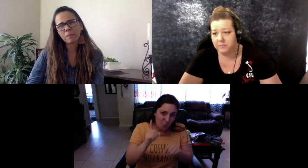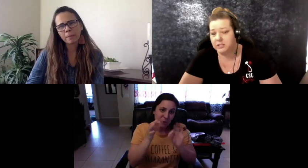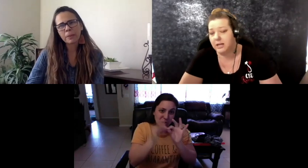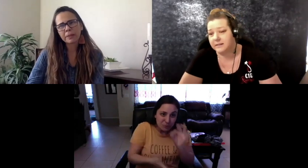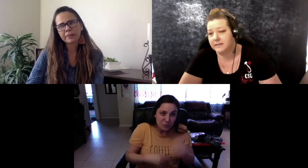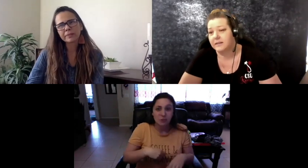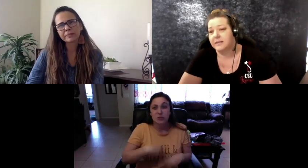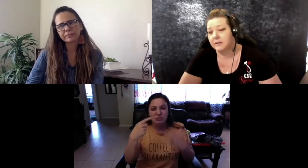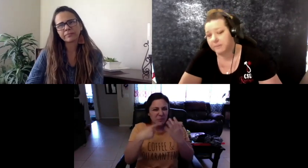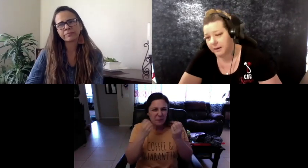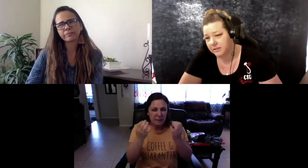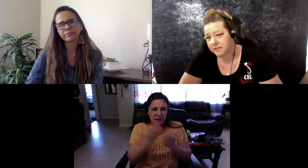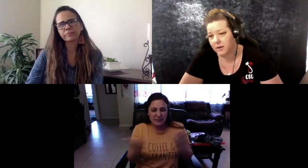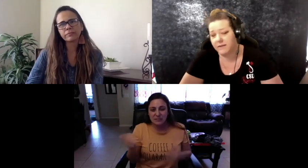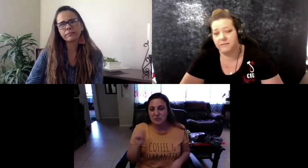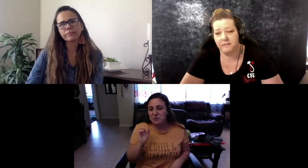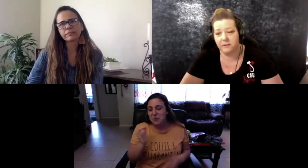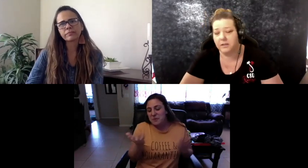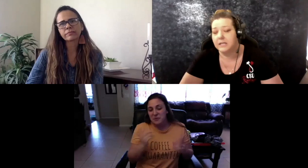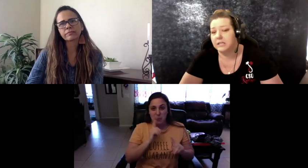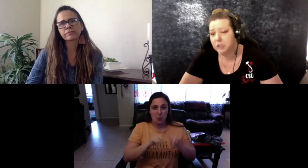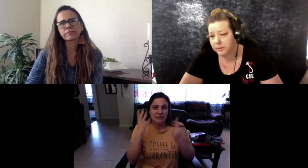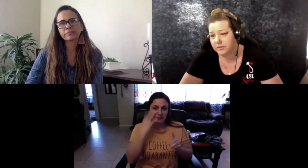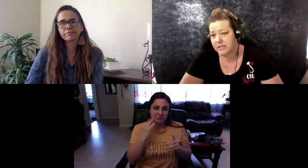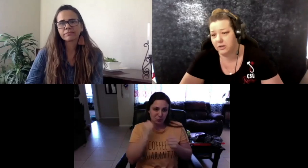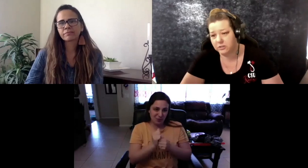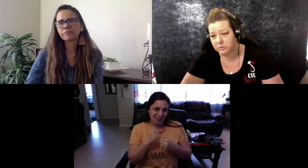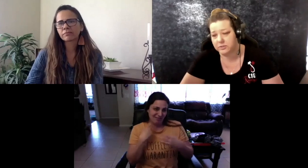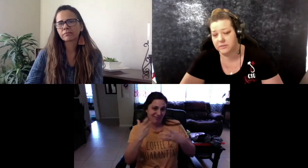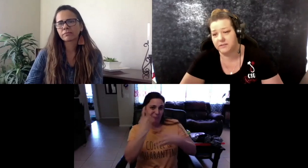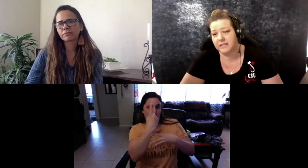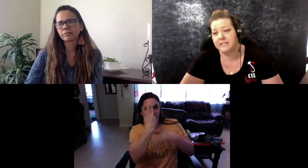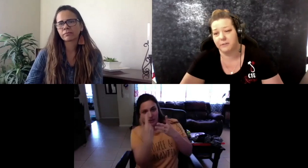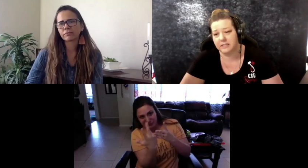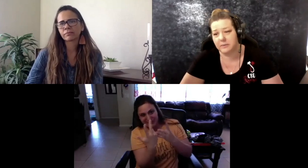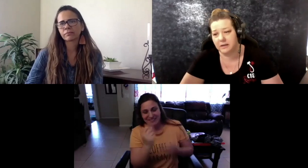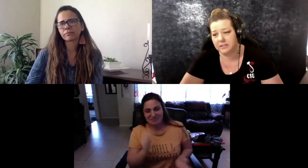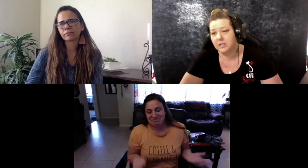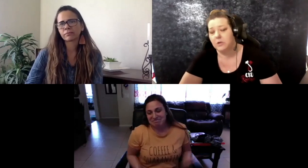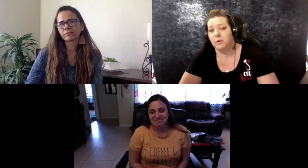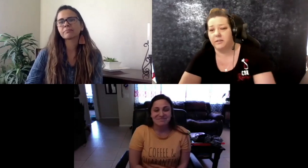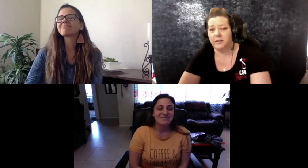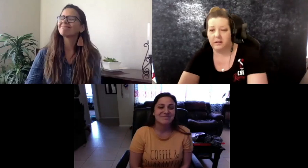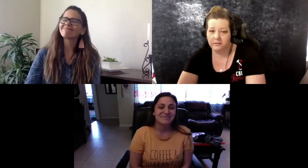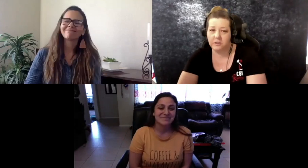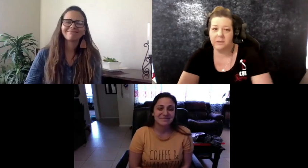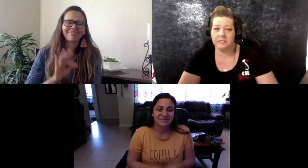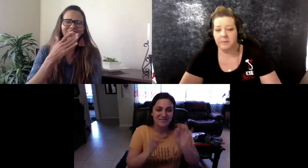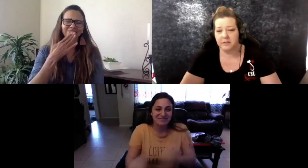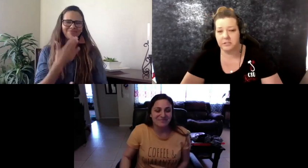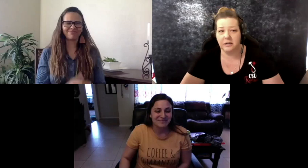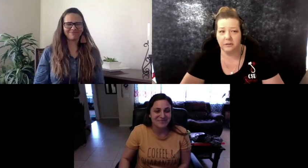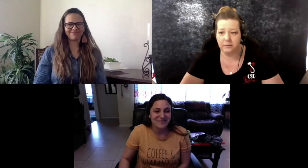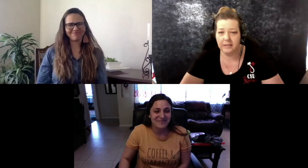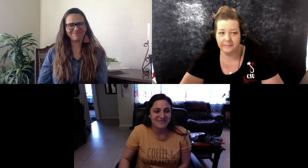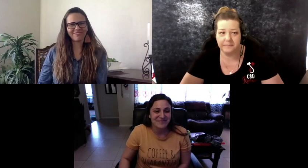with my child's hearing parents, so I've had to fight for interpreters at her school. So it's definitely a different experience with the first one as compared